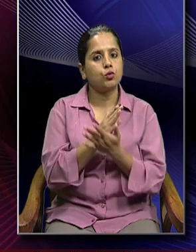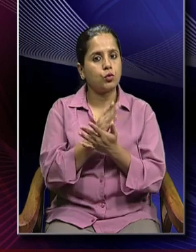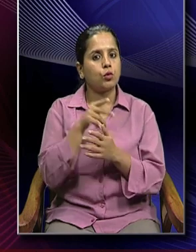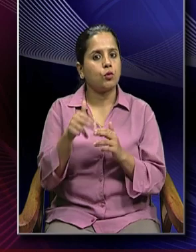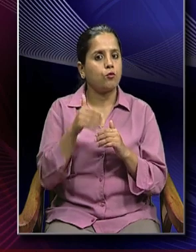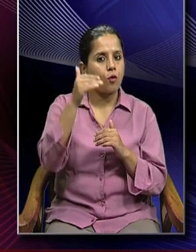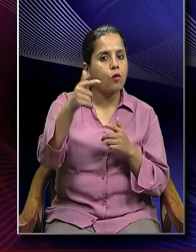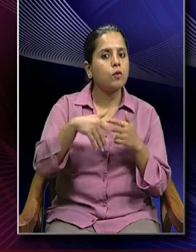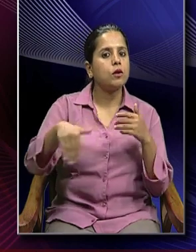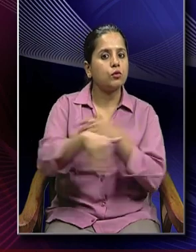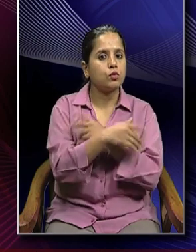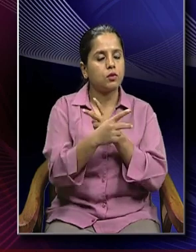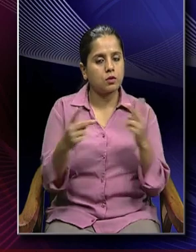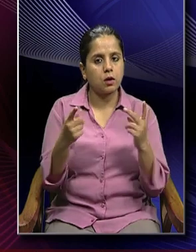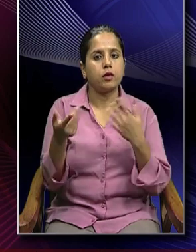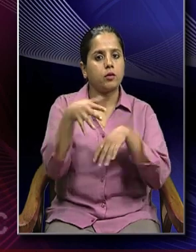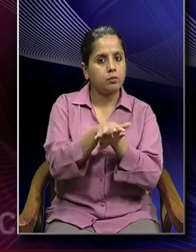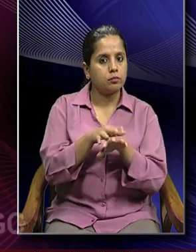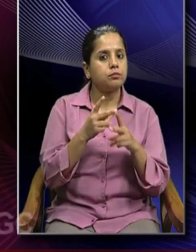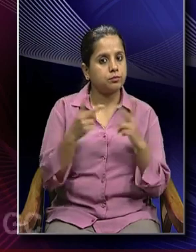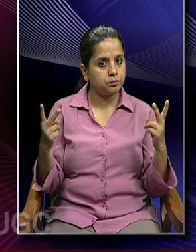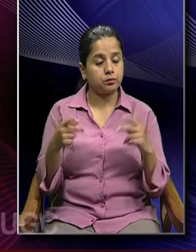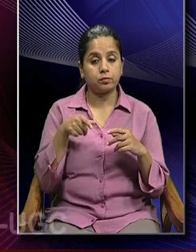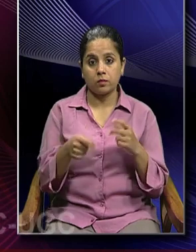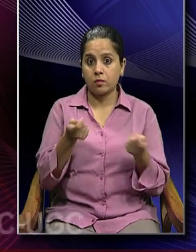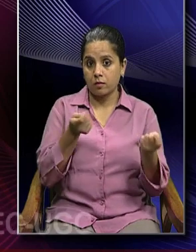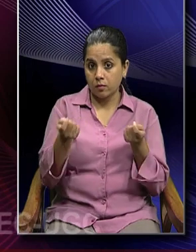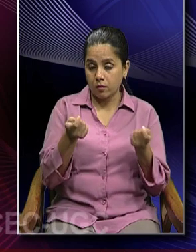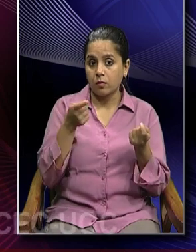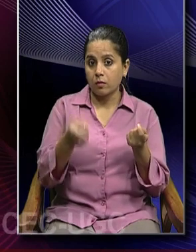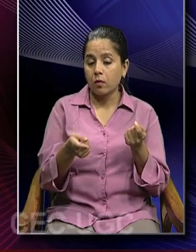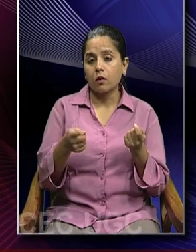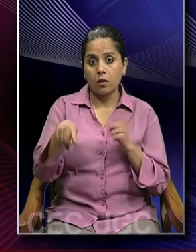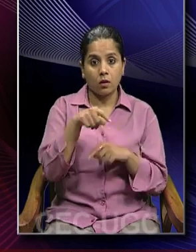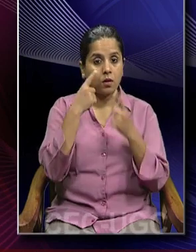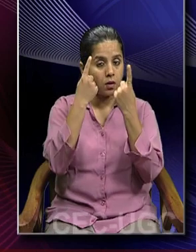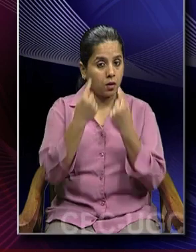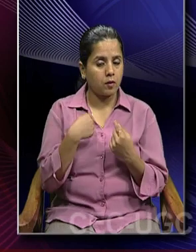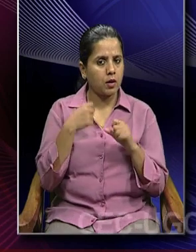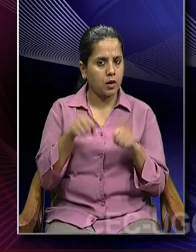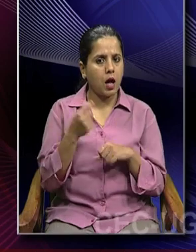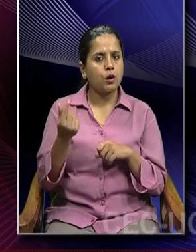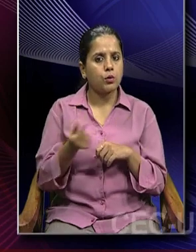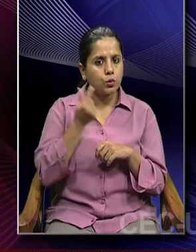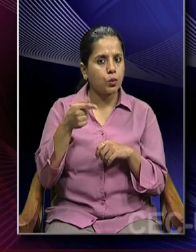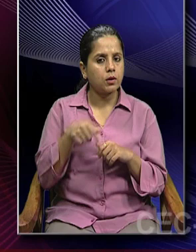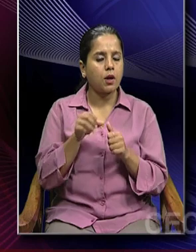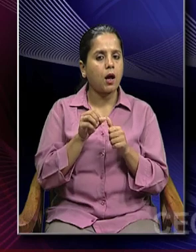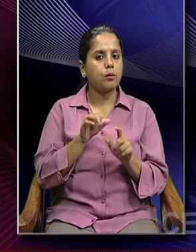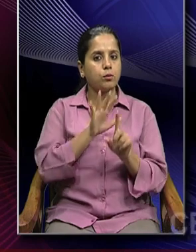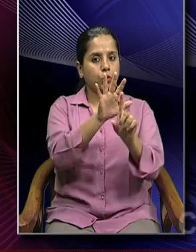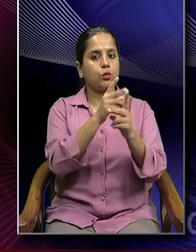forward engineering implementation. To facilitate this analysis, we can use an approach which is based